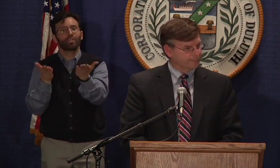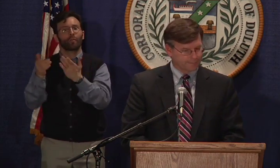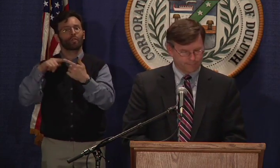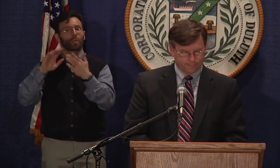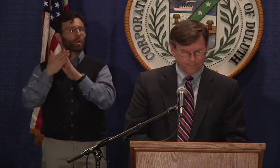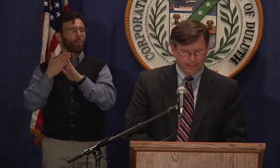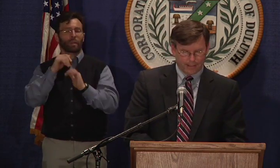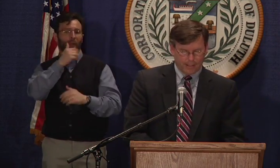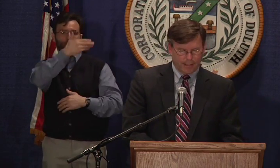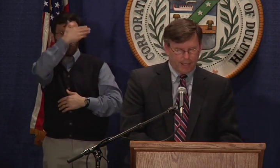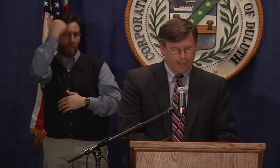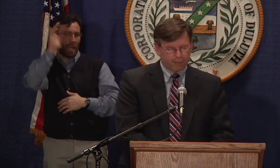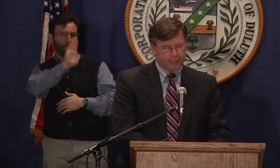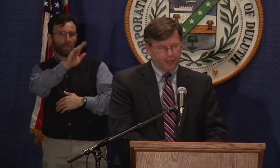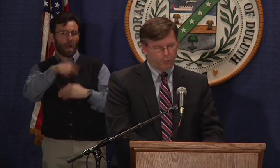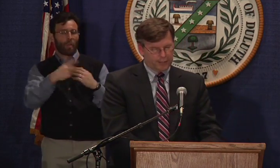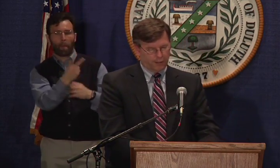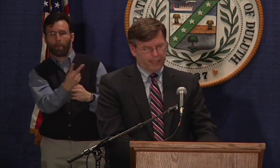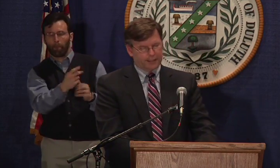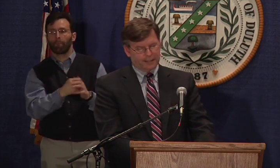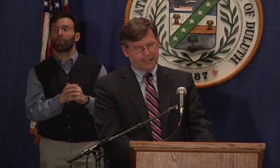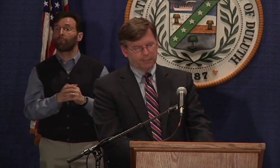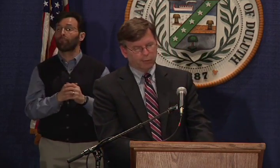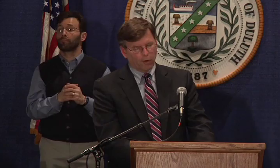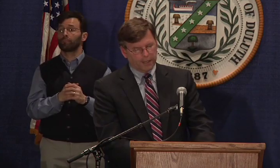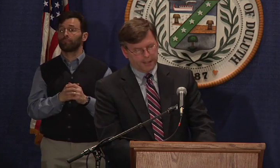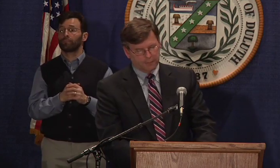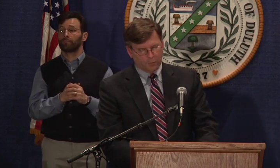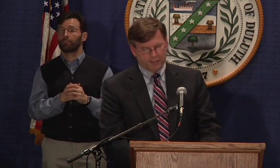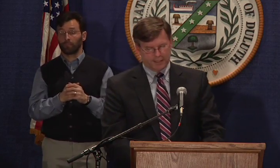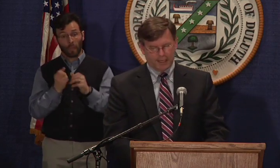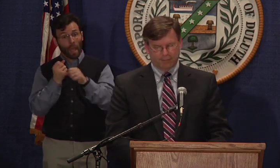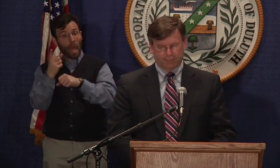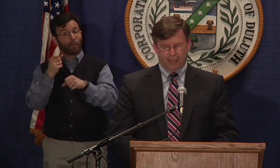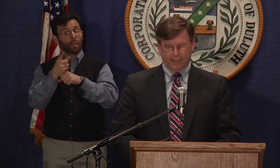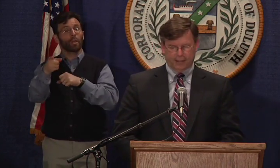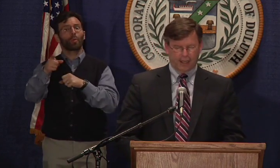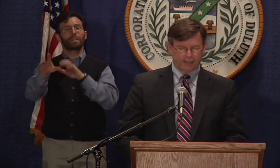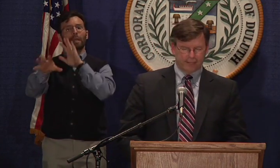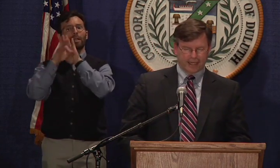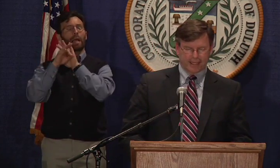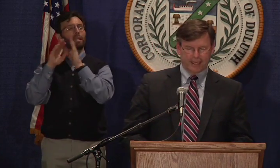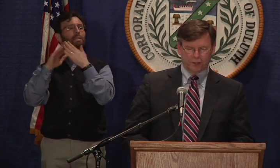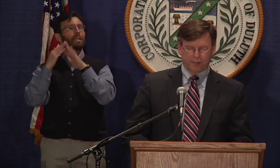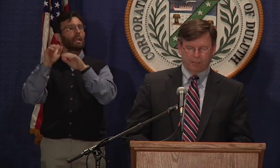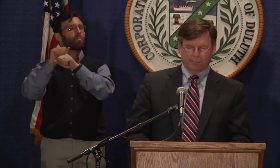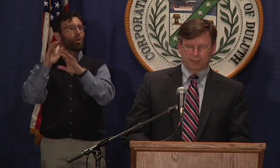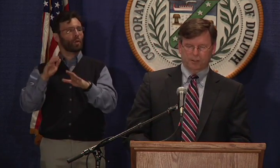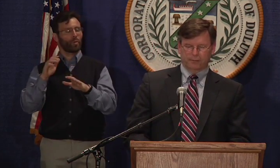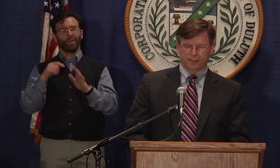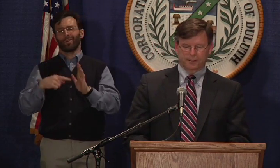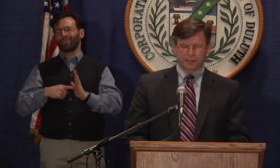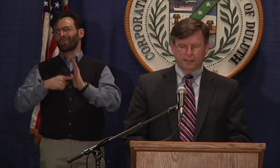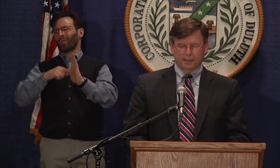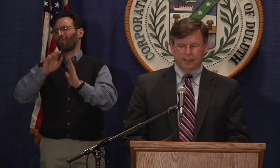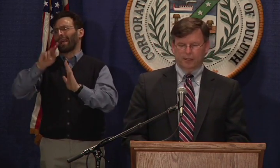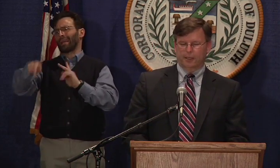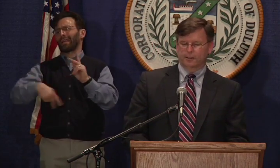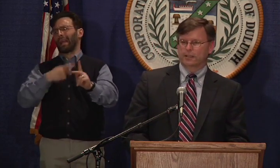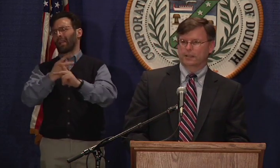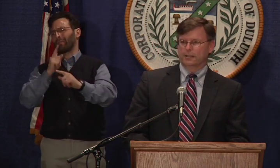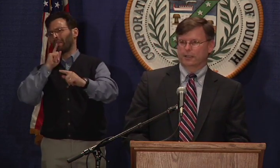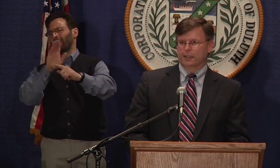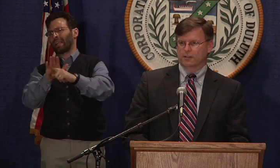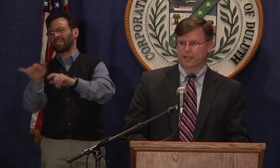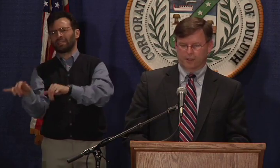forgotten. Every year, we select a city employee who has exemplified the kind of dedication to public service that